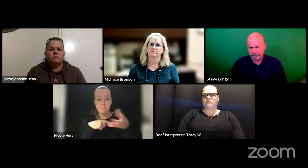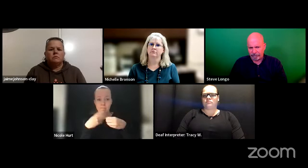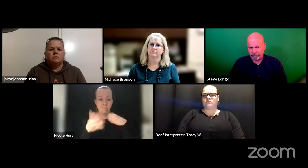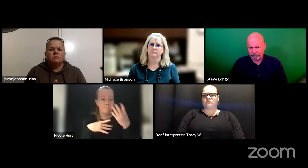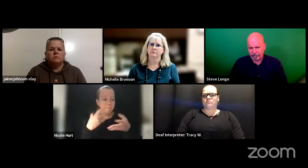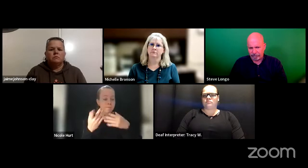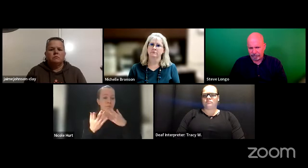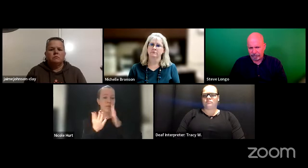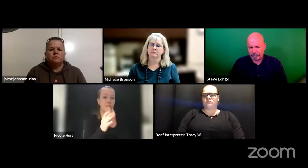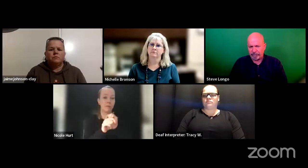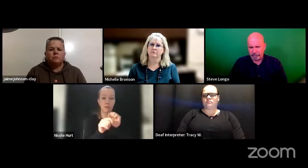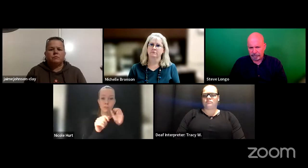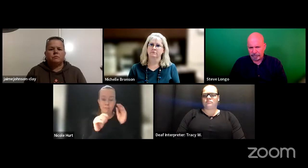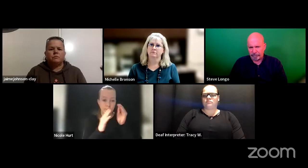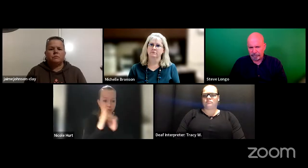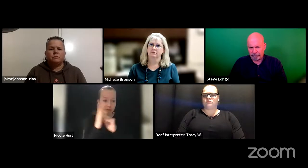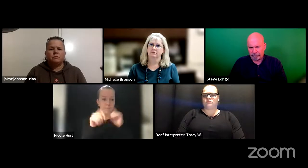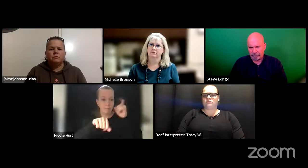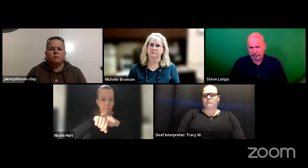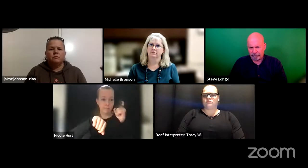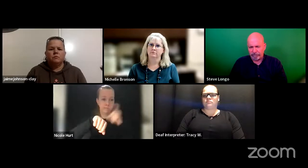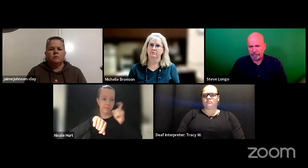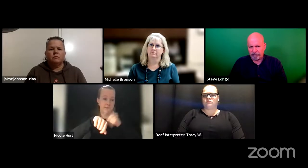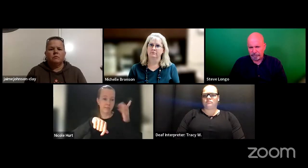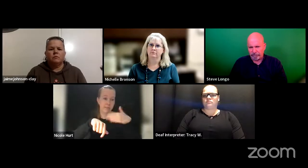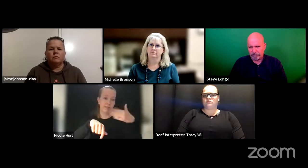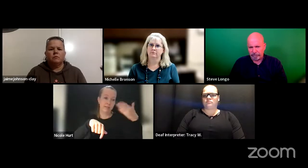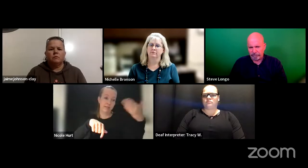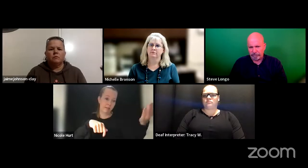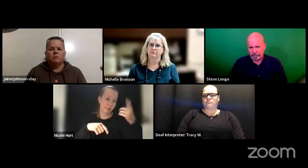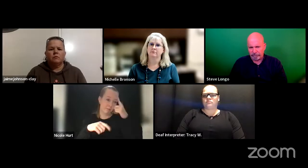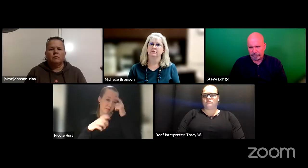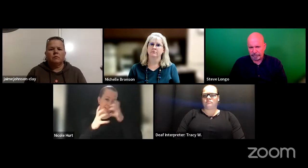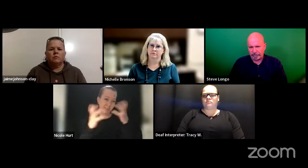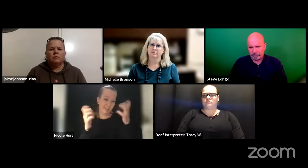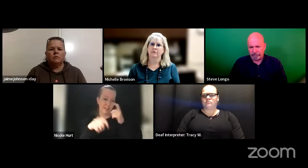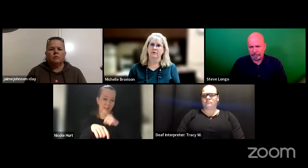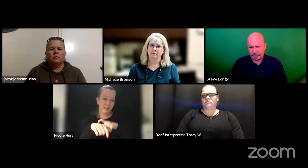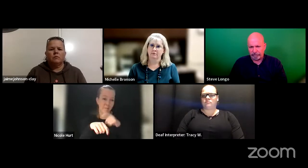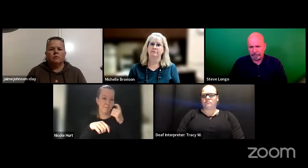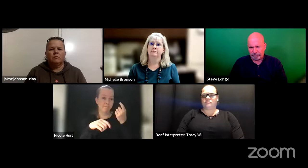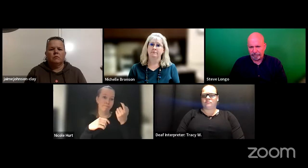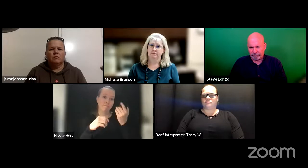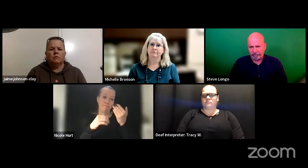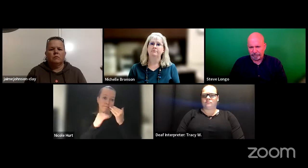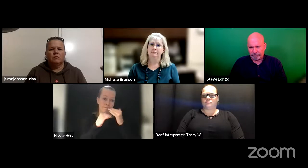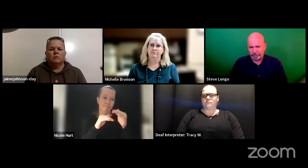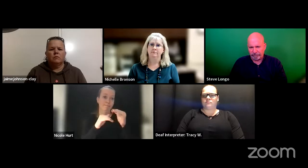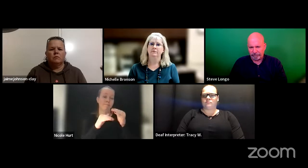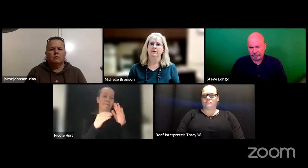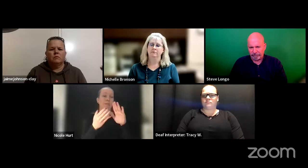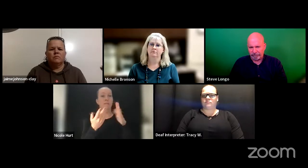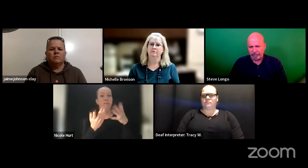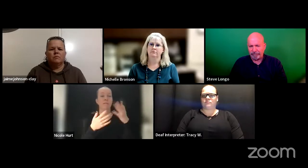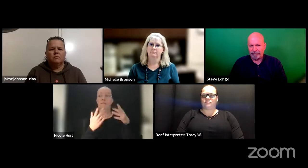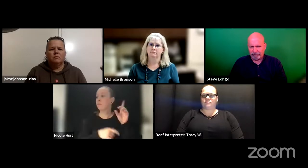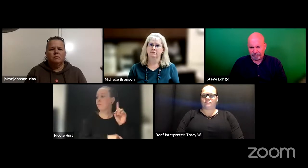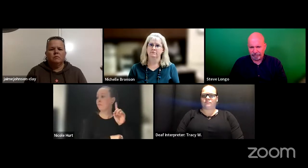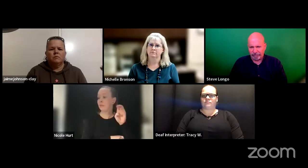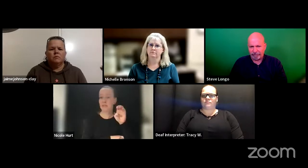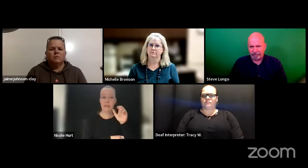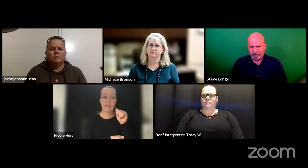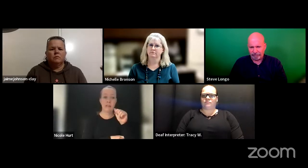And looking for anyone that can assist with skill